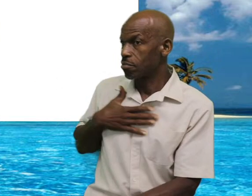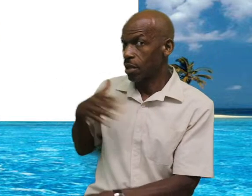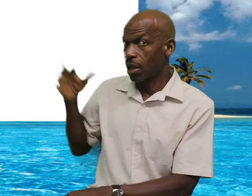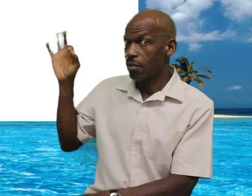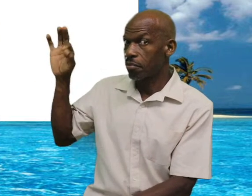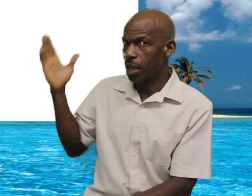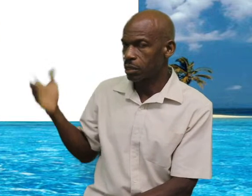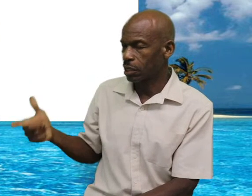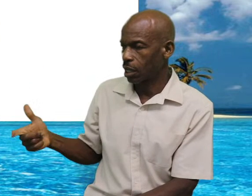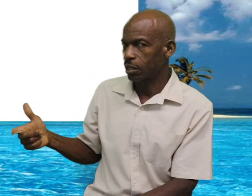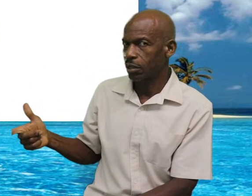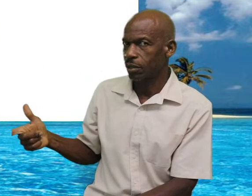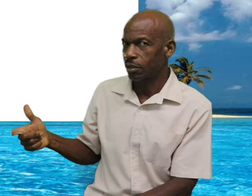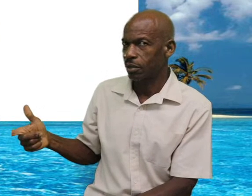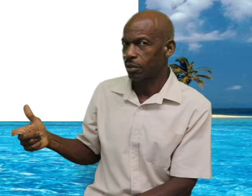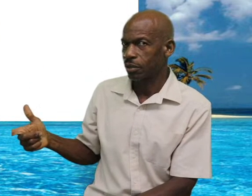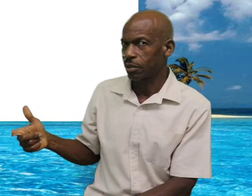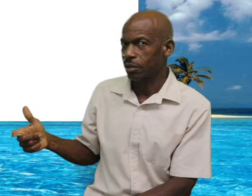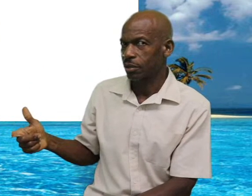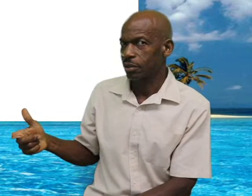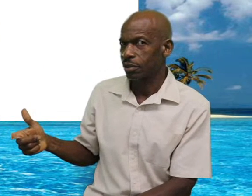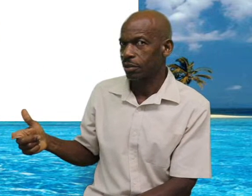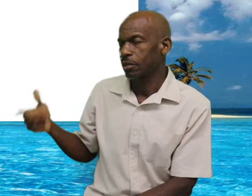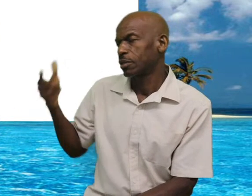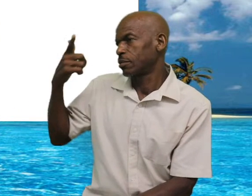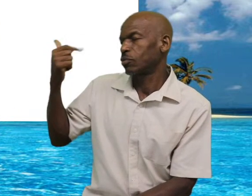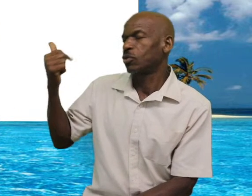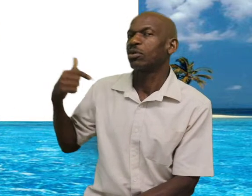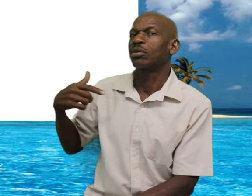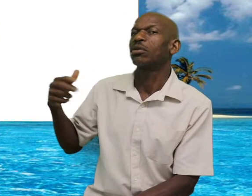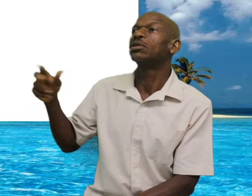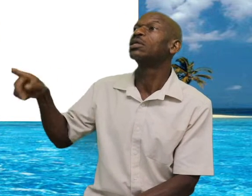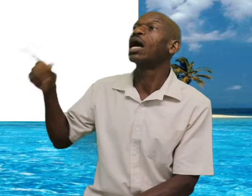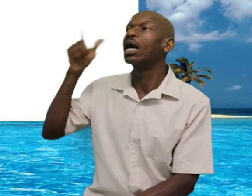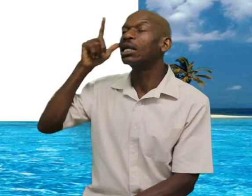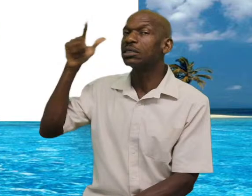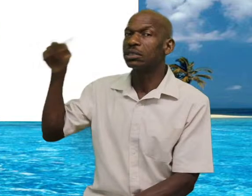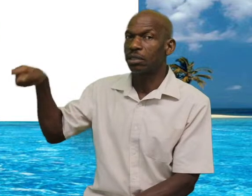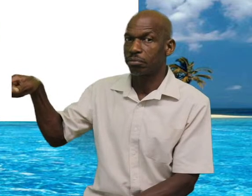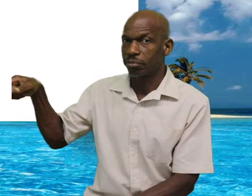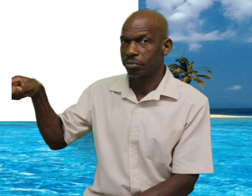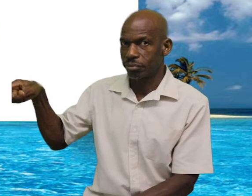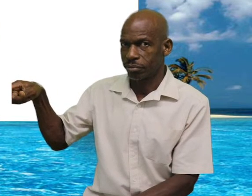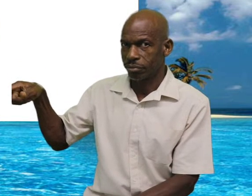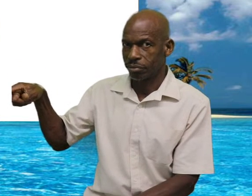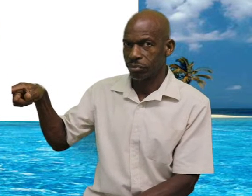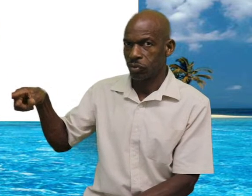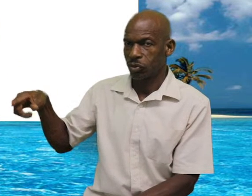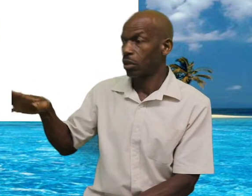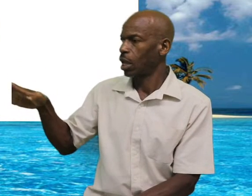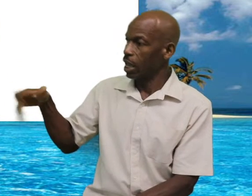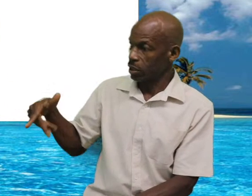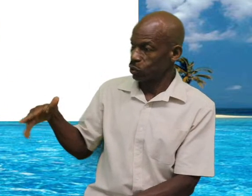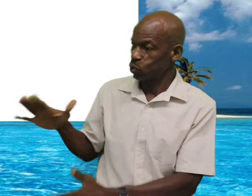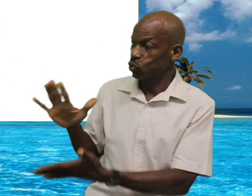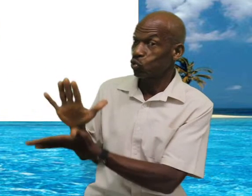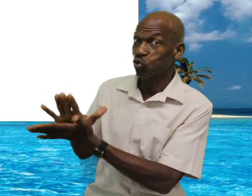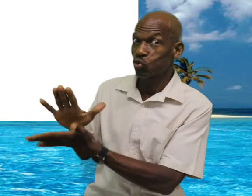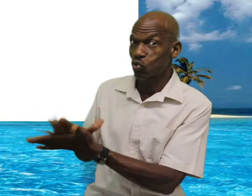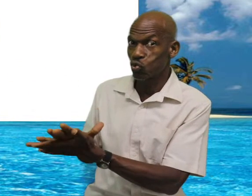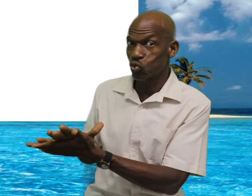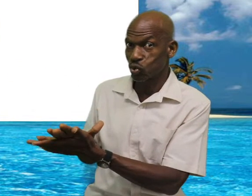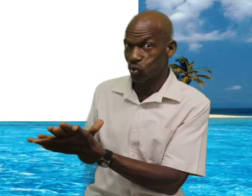based on association. So your pastor, your church. Okay? So based